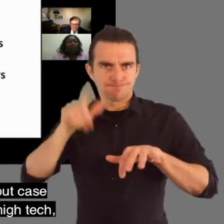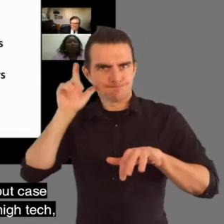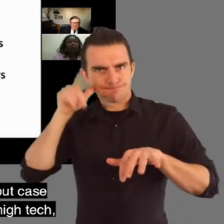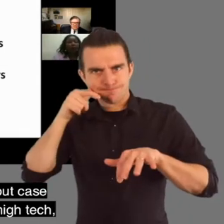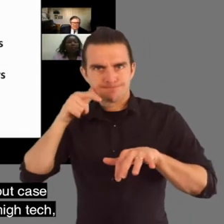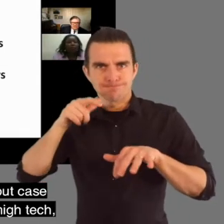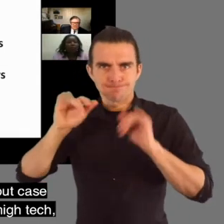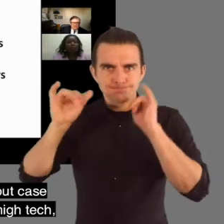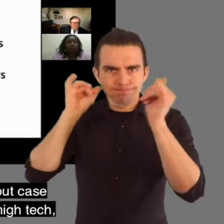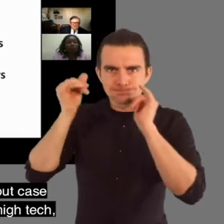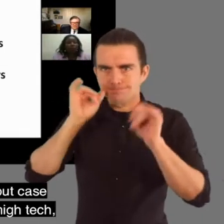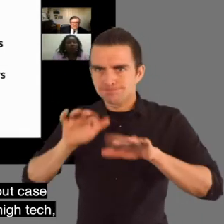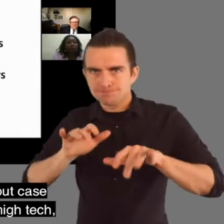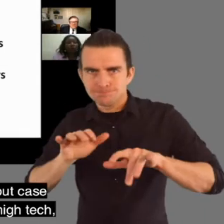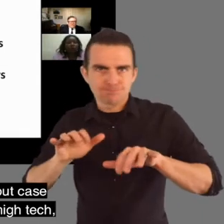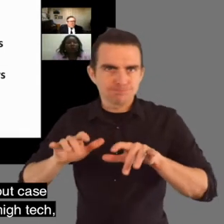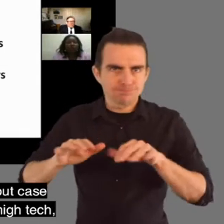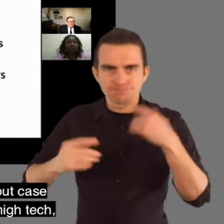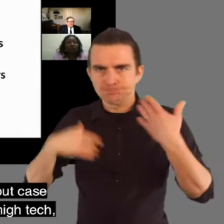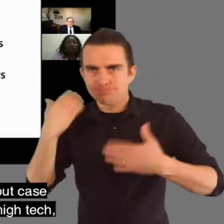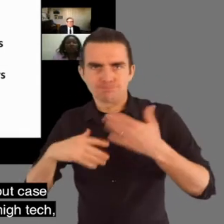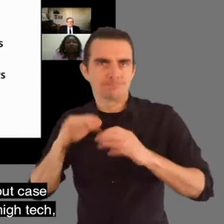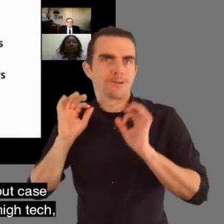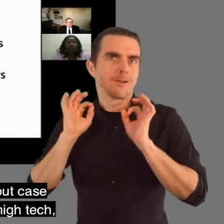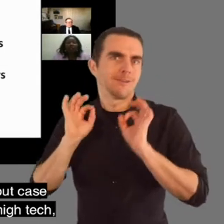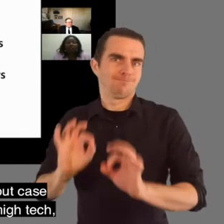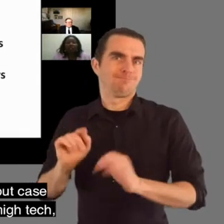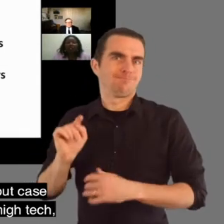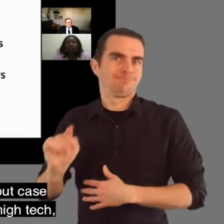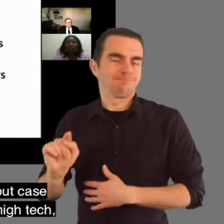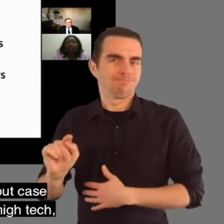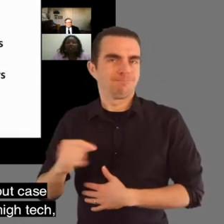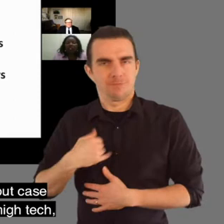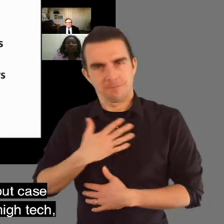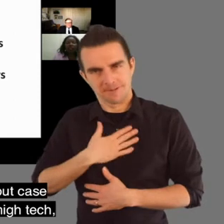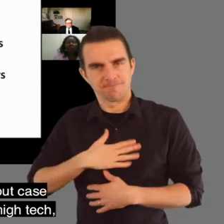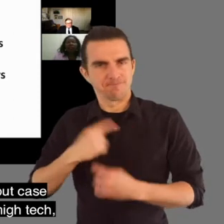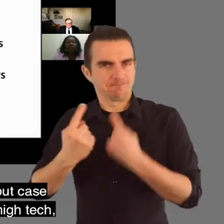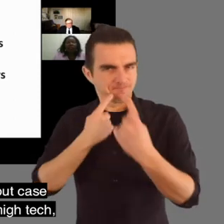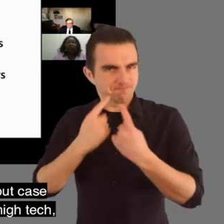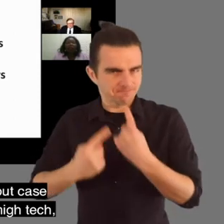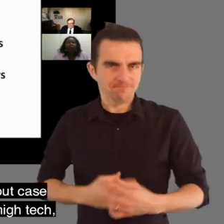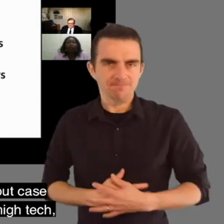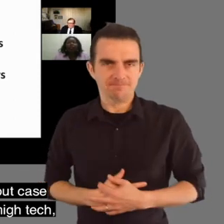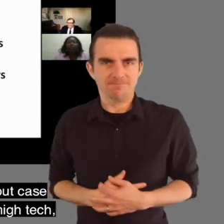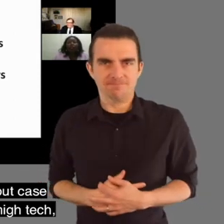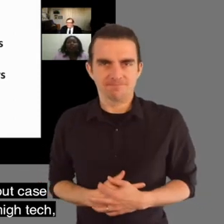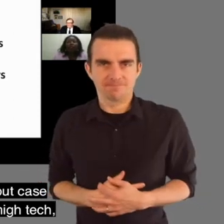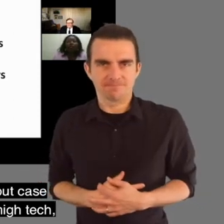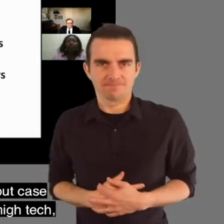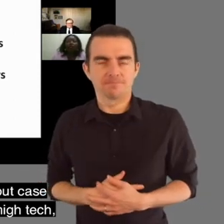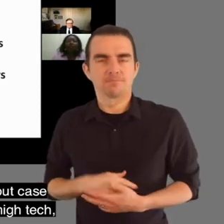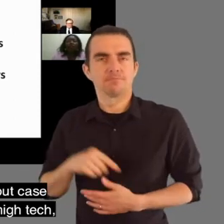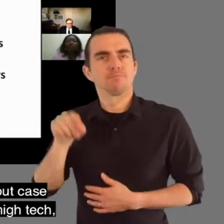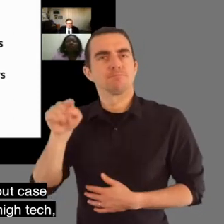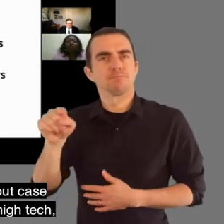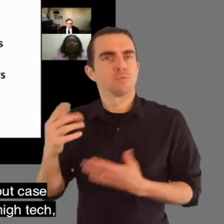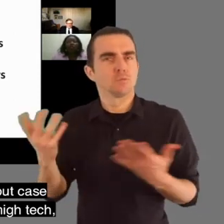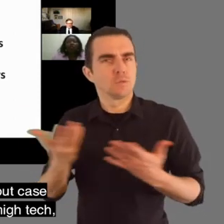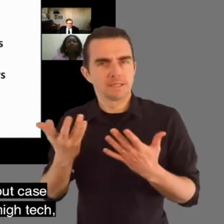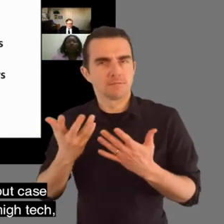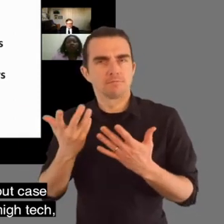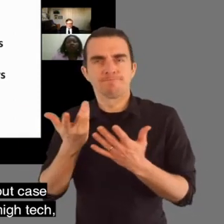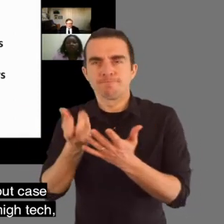Yeah, I want to talk about a case study in Kenya, a company,